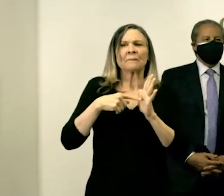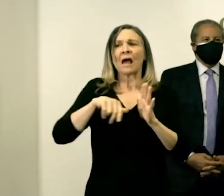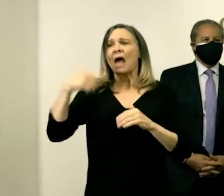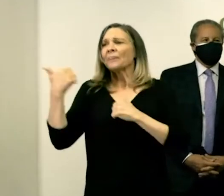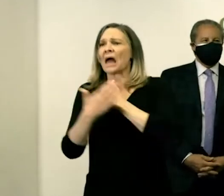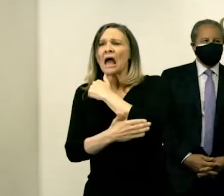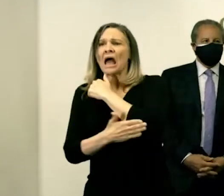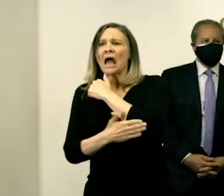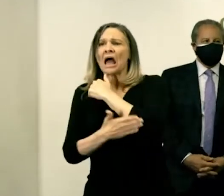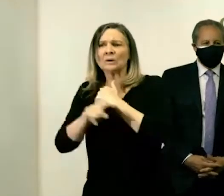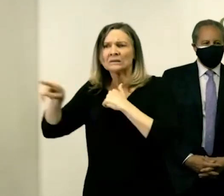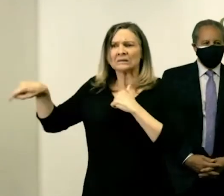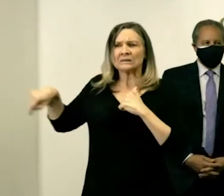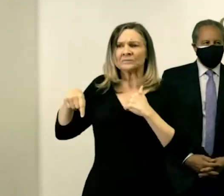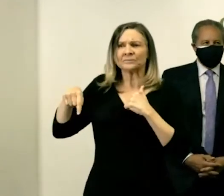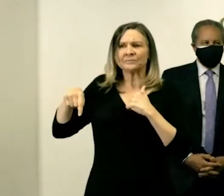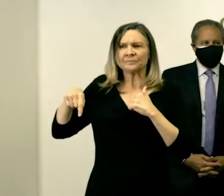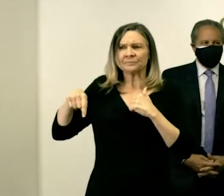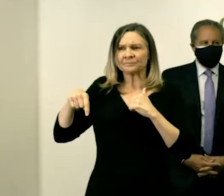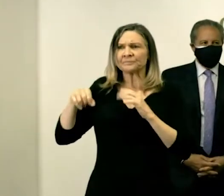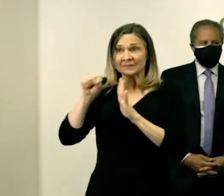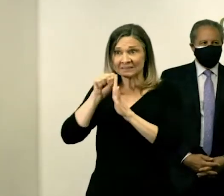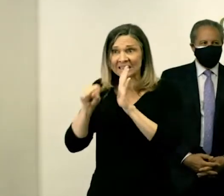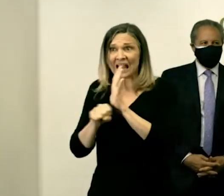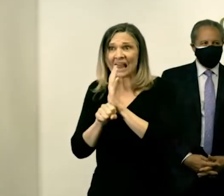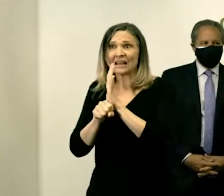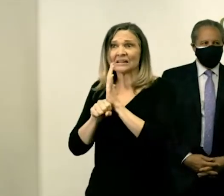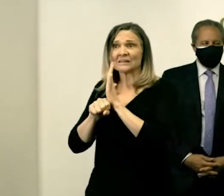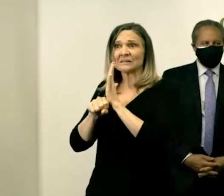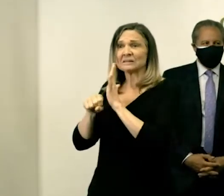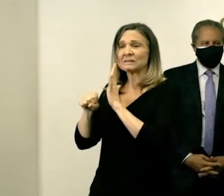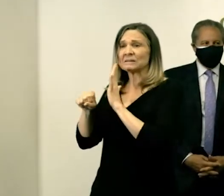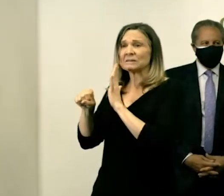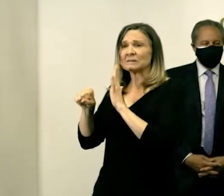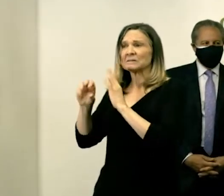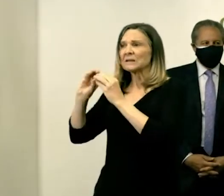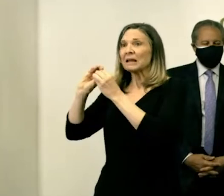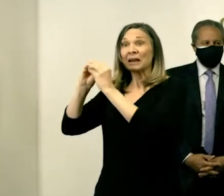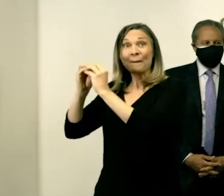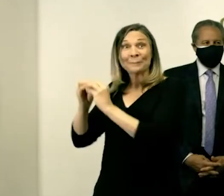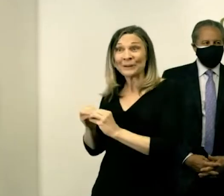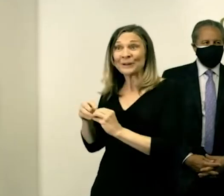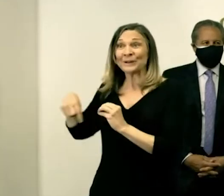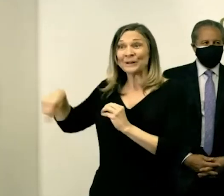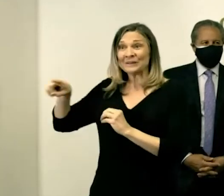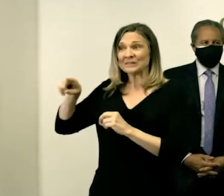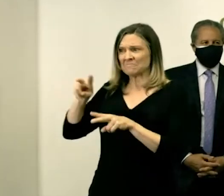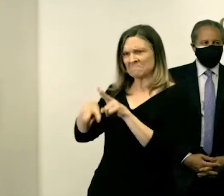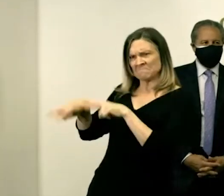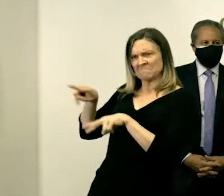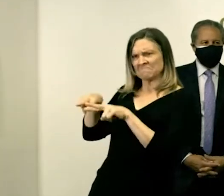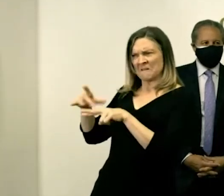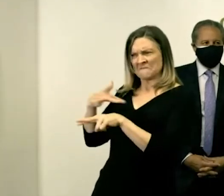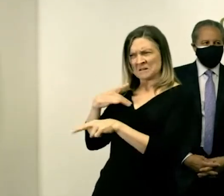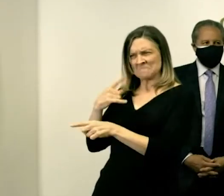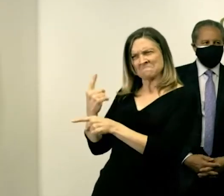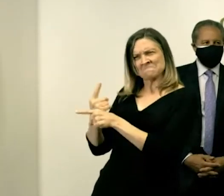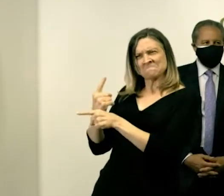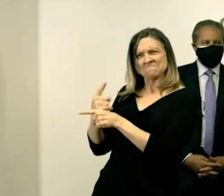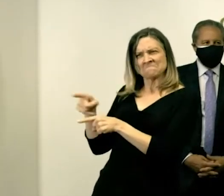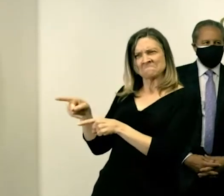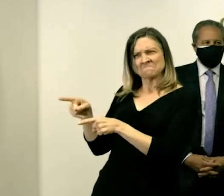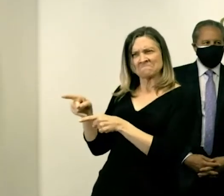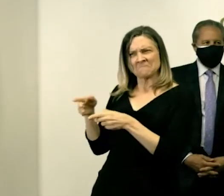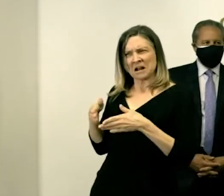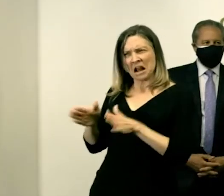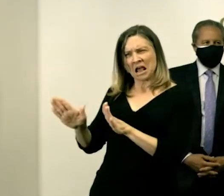well as other states, and looking at health officers and all the data that's come in on that basis, we felt that that was appropriate in terms of allowing us to move more quickly